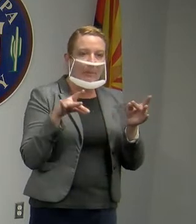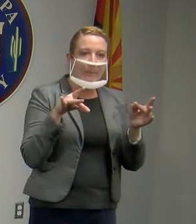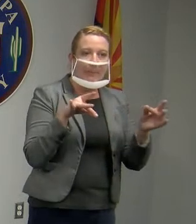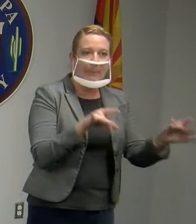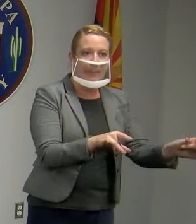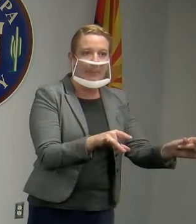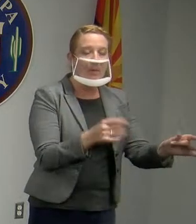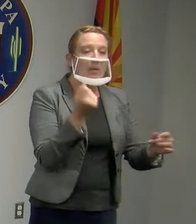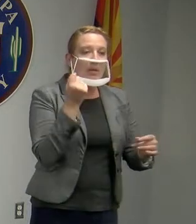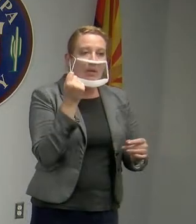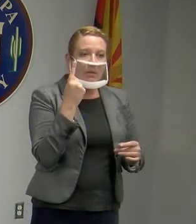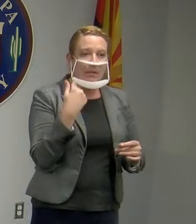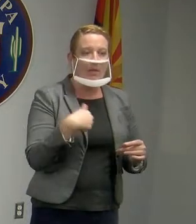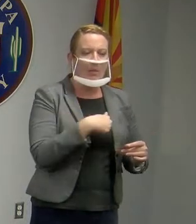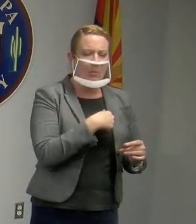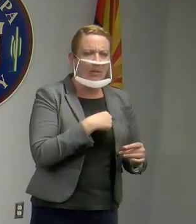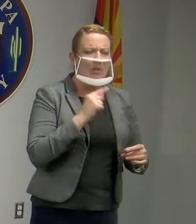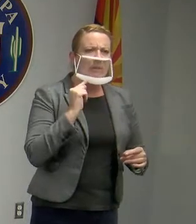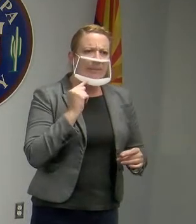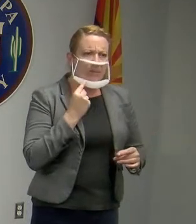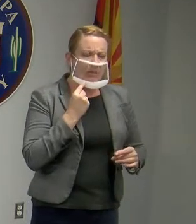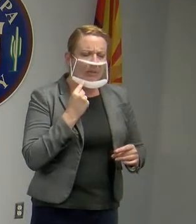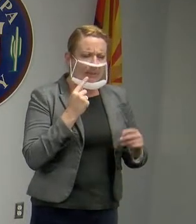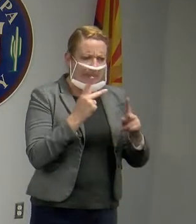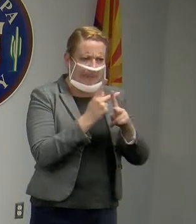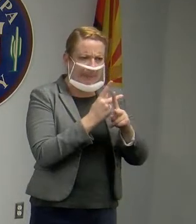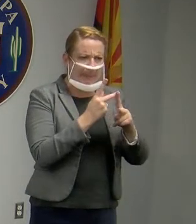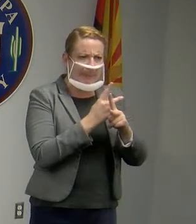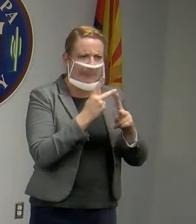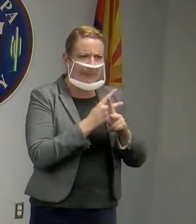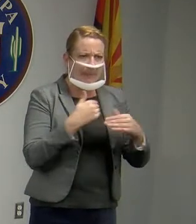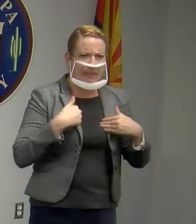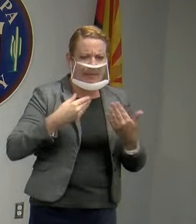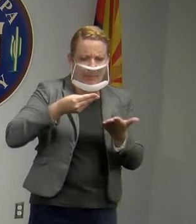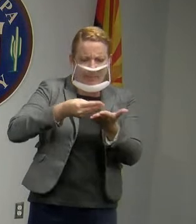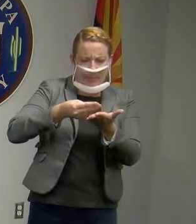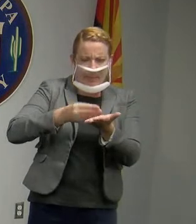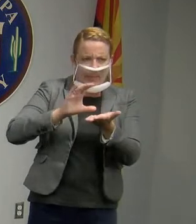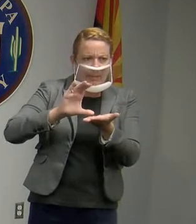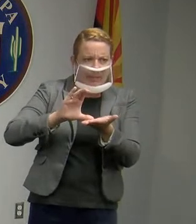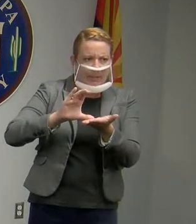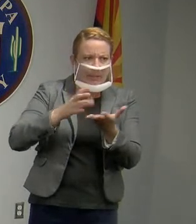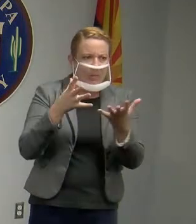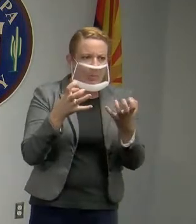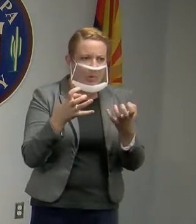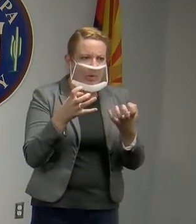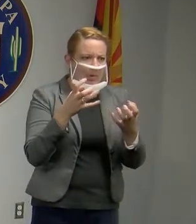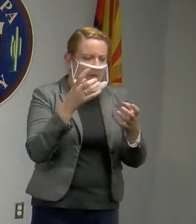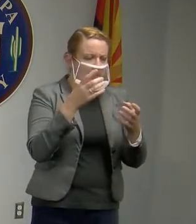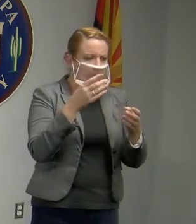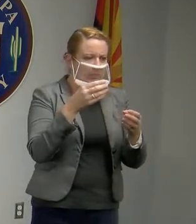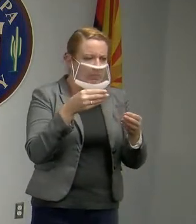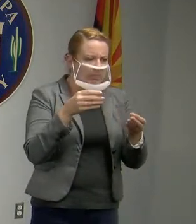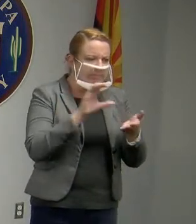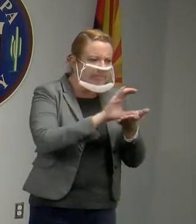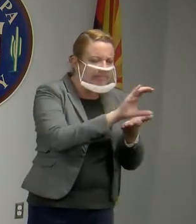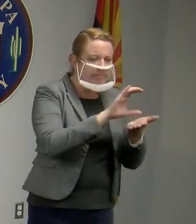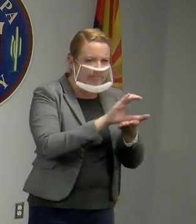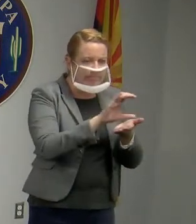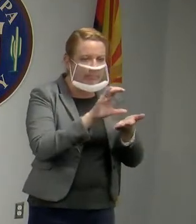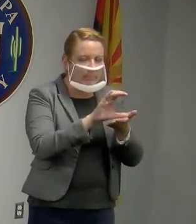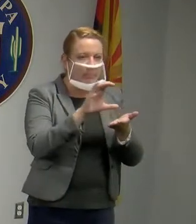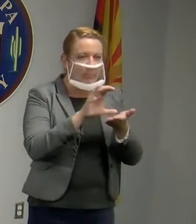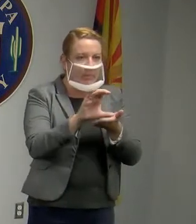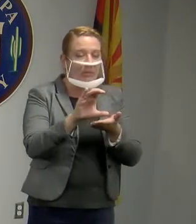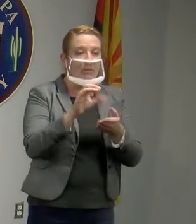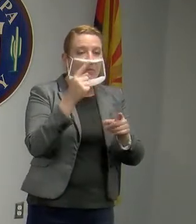with integrity and we're taking serious our role as fiscal stewards. So there was a balancing act. We don't want something so complicated